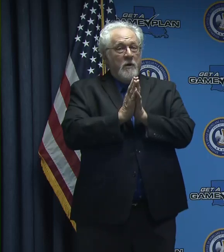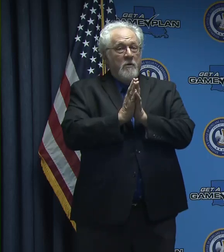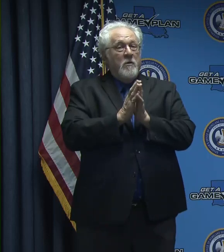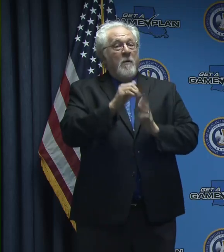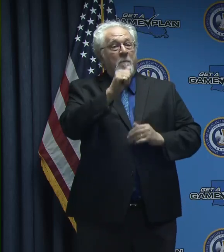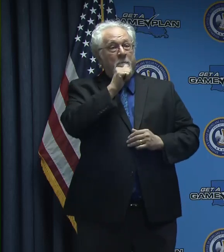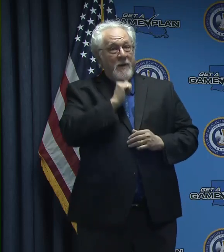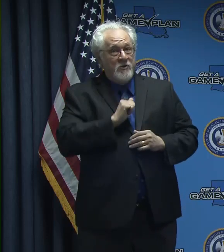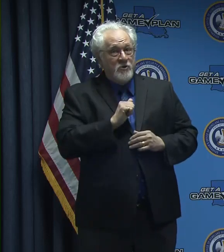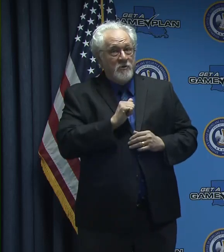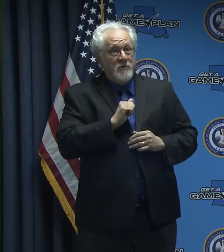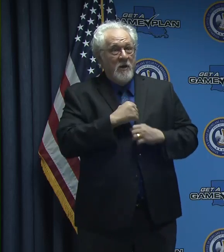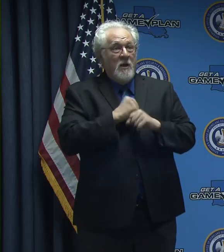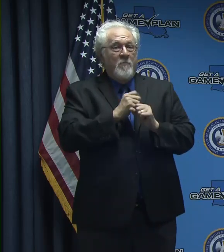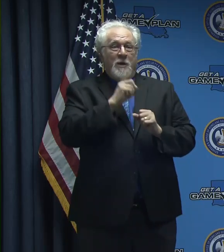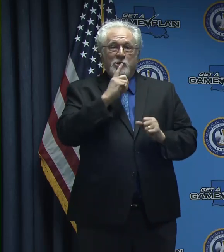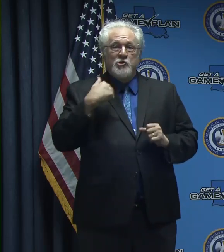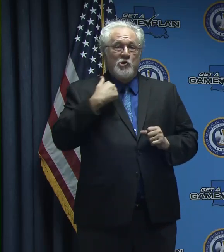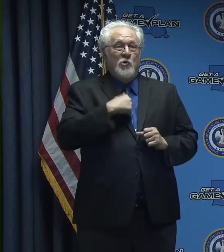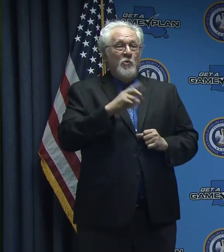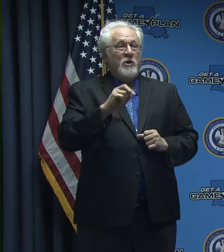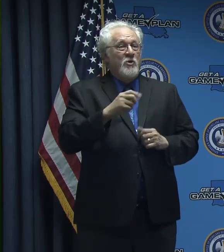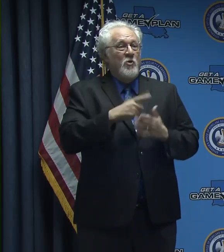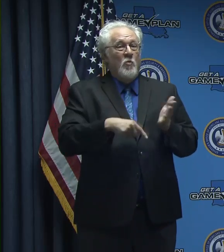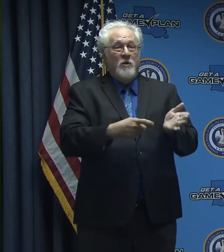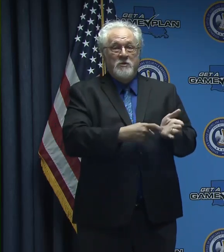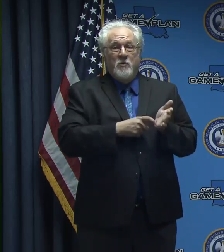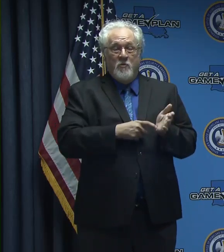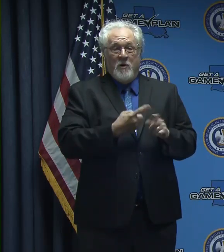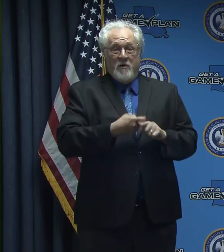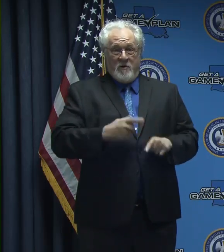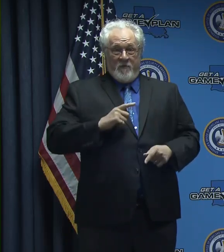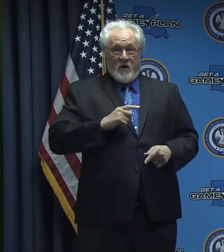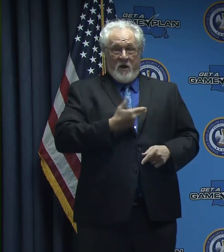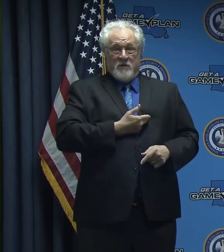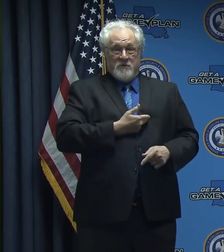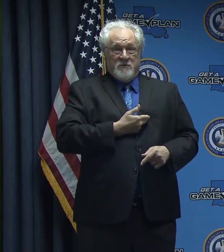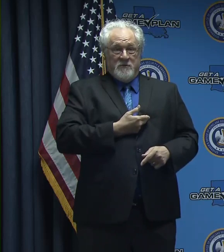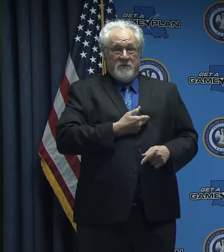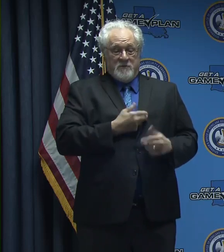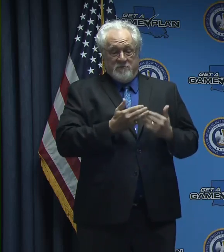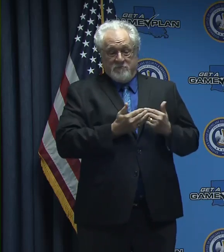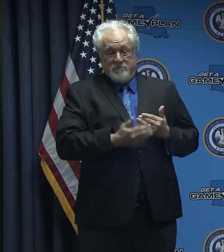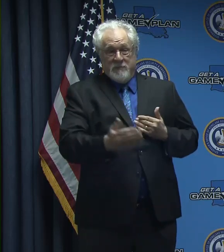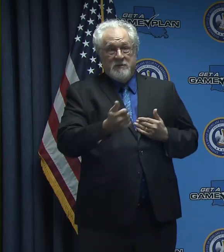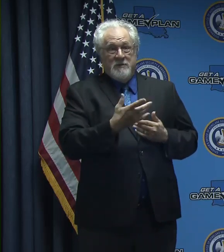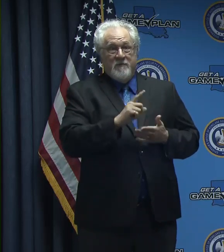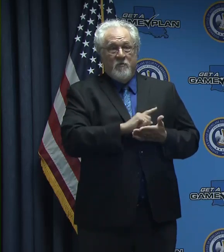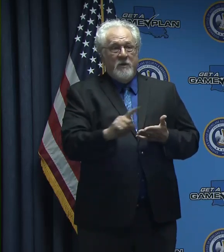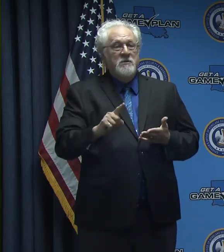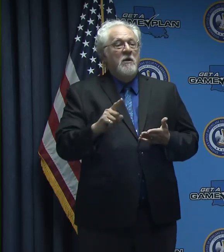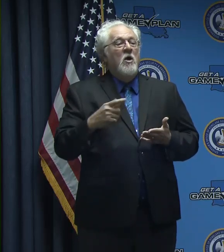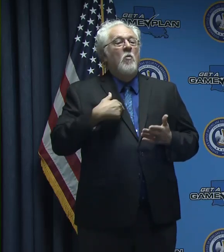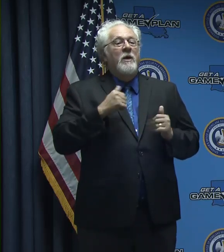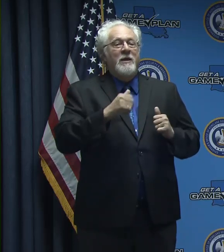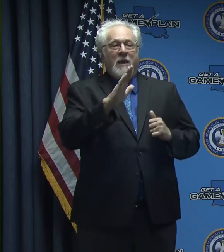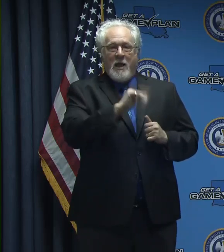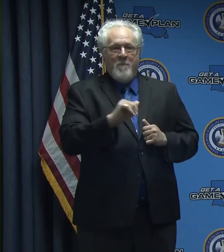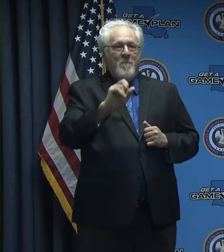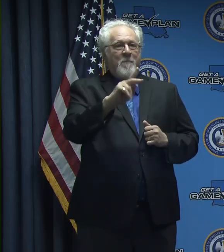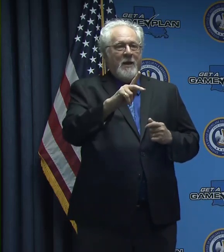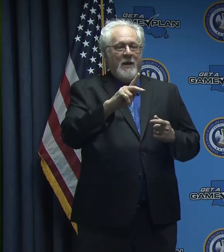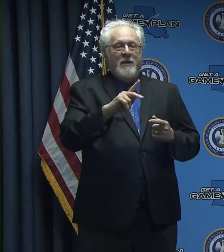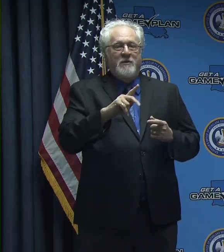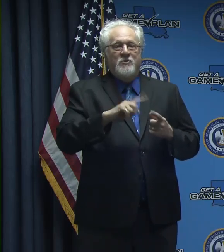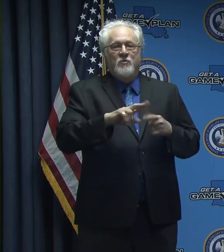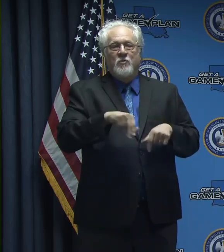patient. Let's make sure that we're doing what's required of us now over the next several weeks, so that we can get back to that point